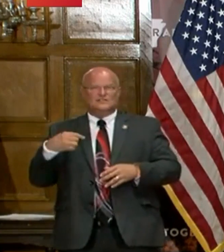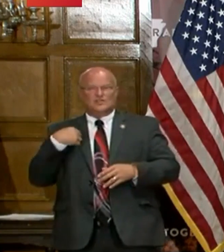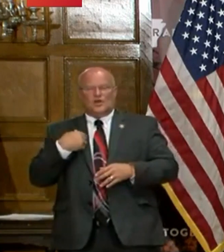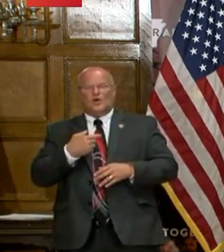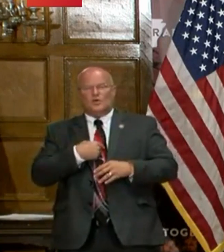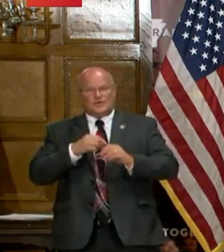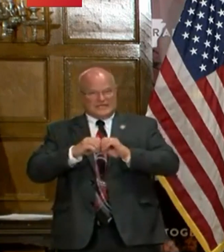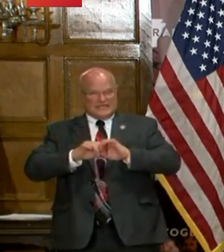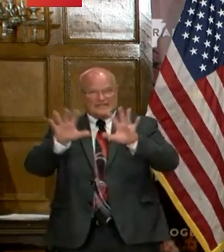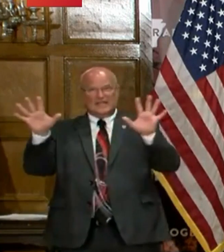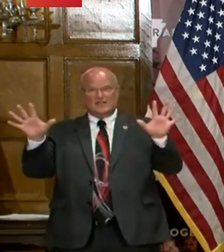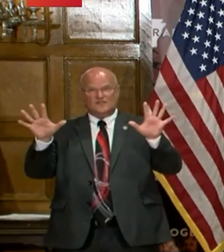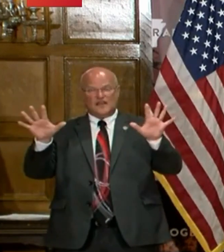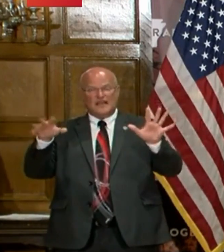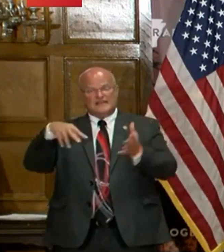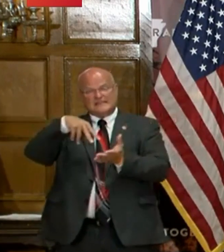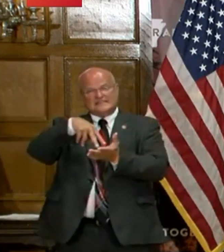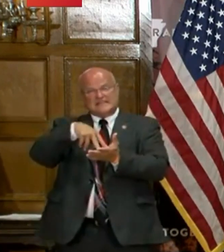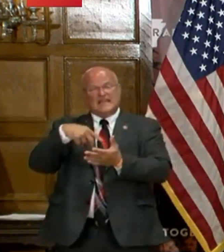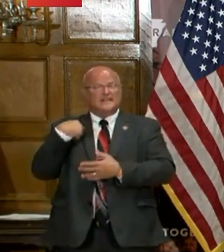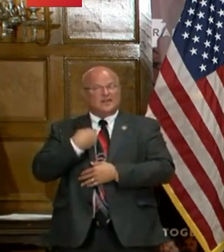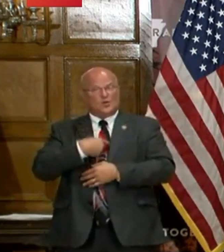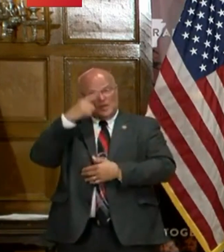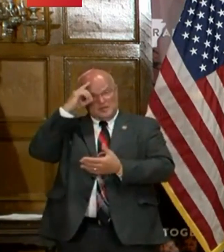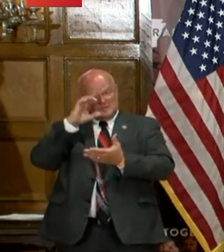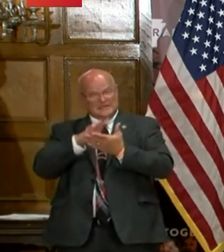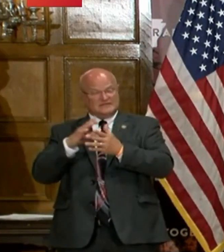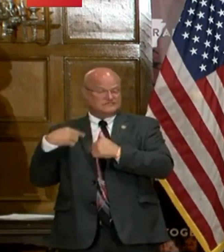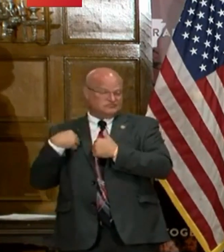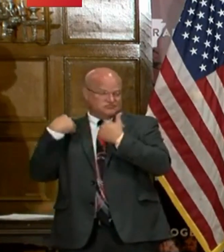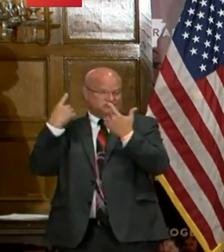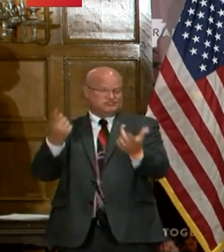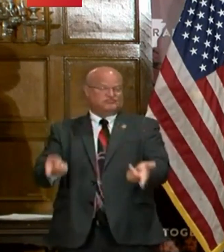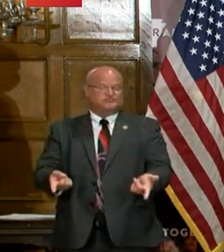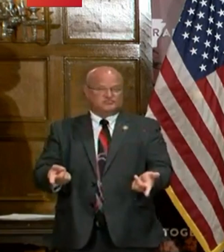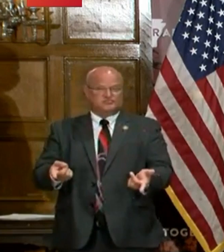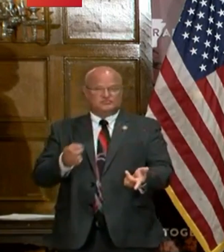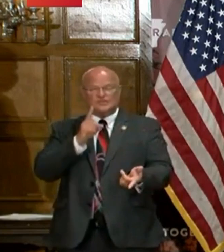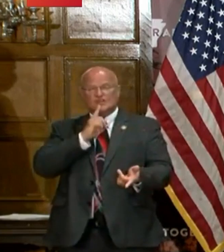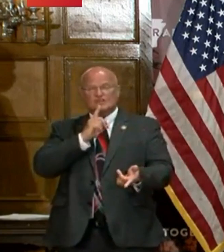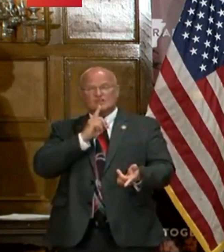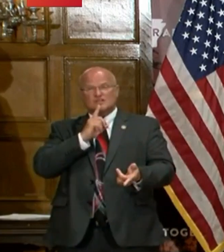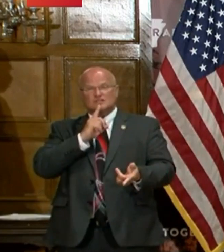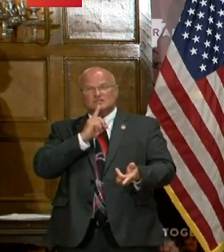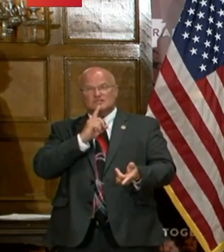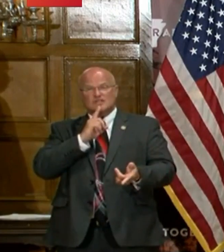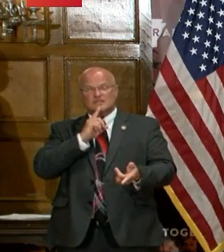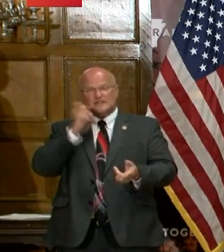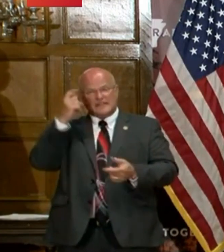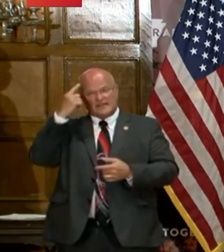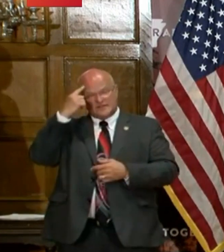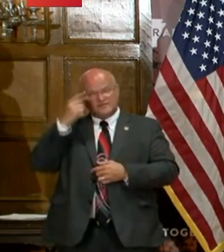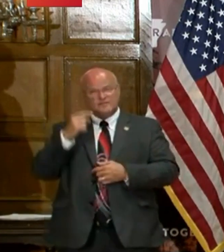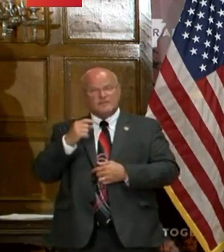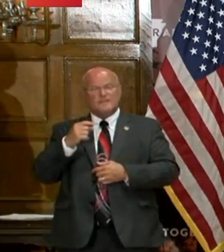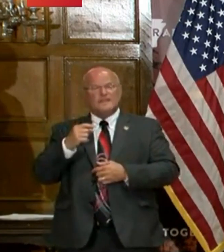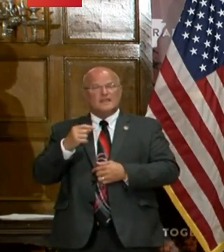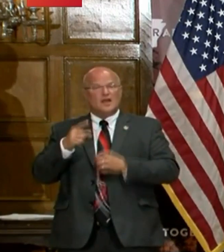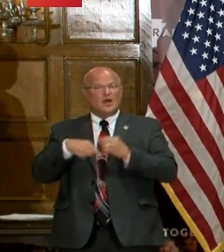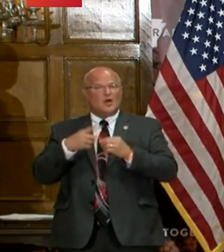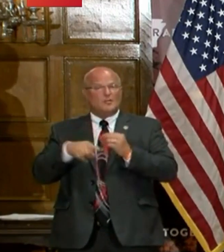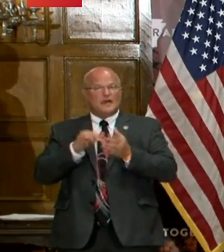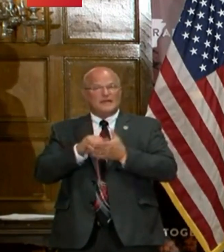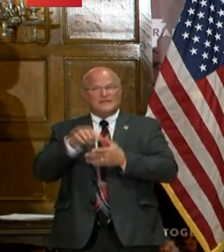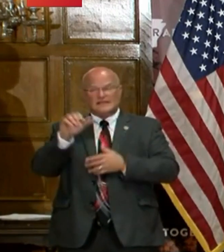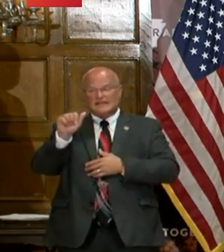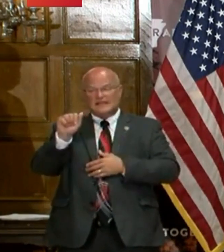we just clarified the stance that we believe has been our stance all along and certainly reflects the stance of the governor. Regarding